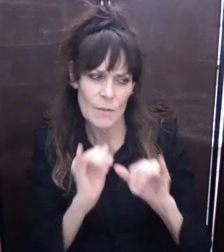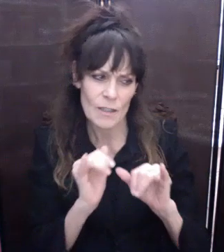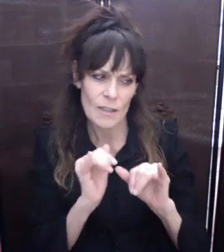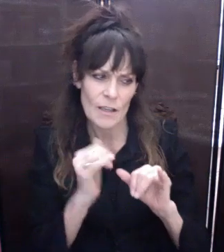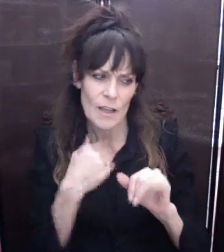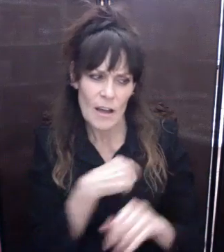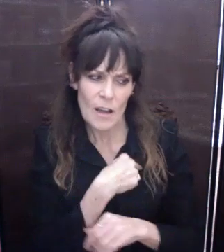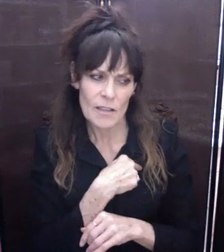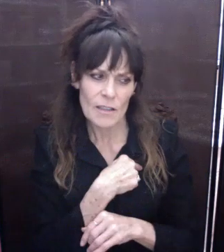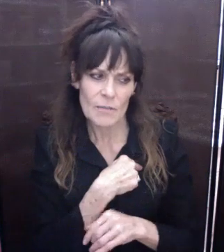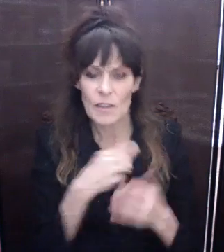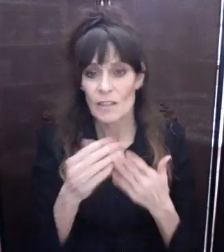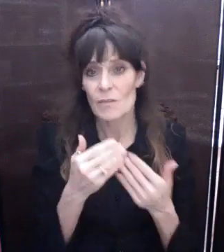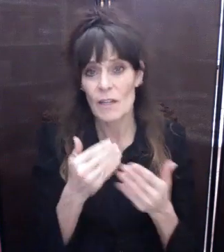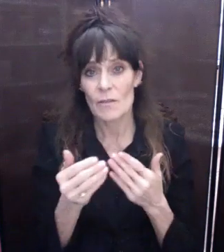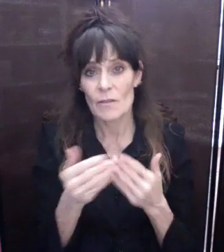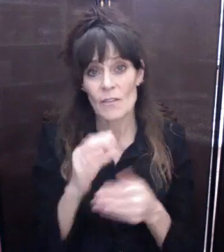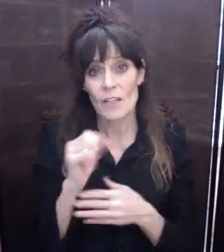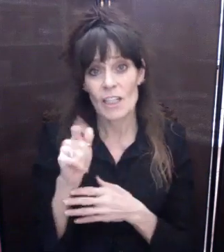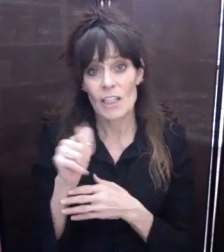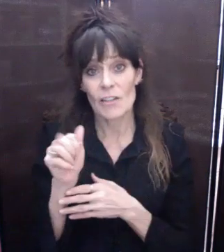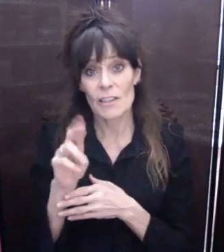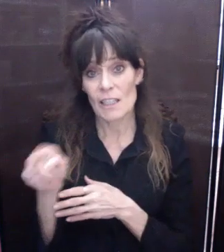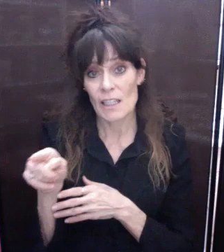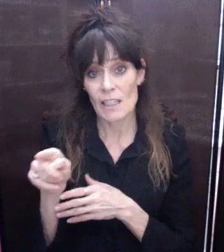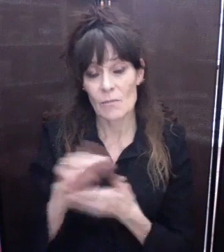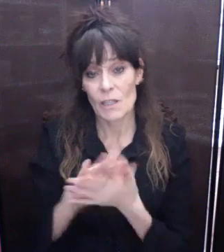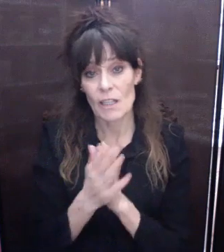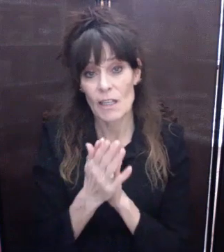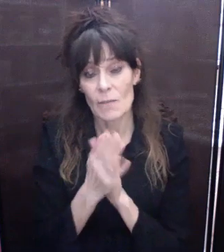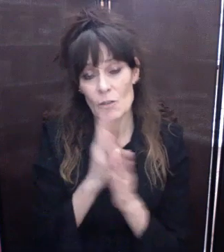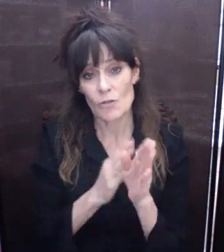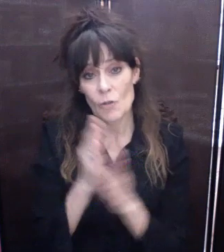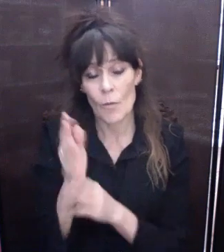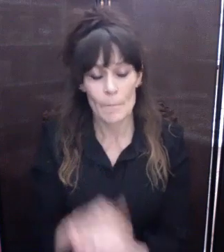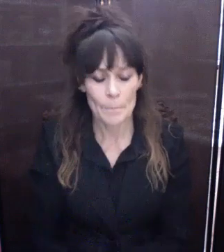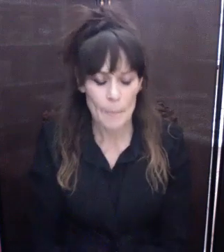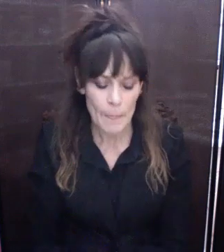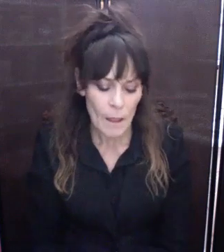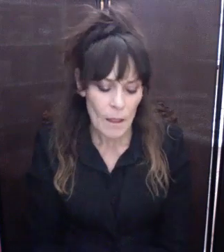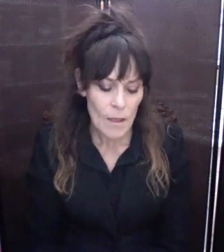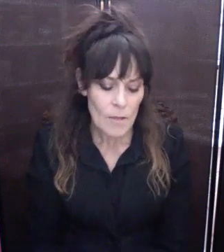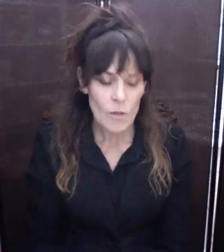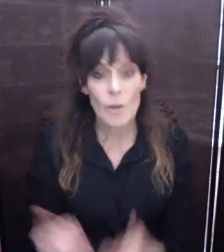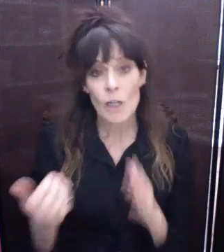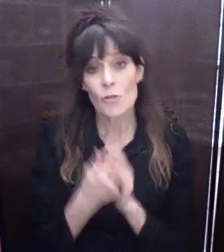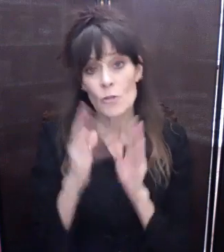himself, Clarence got sober. When a newcomer came into the program after